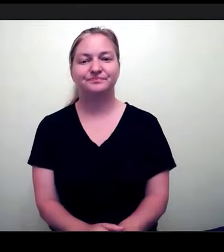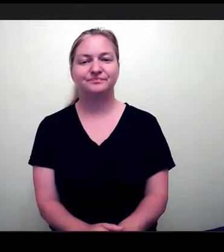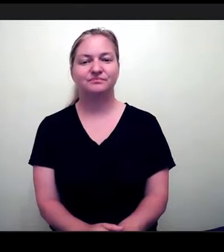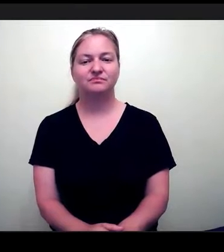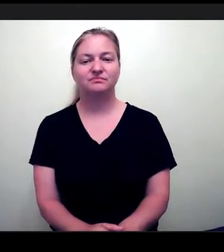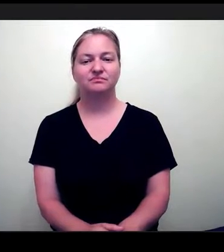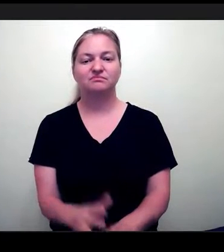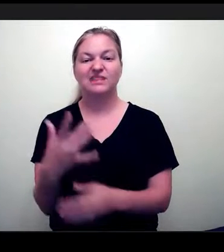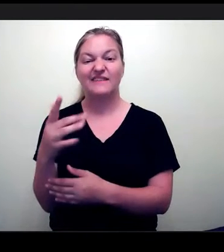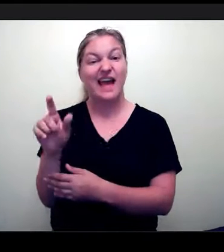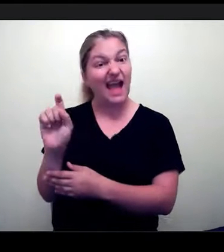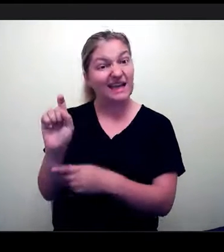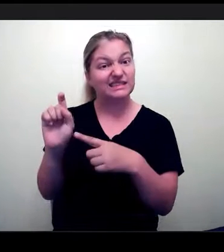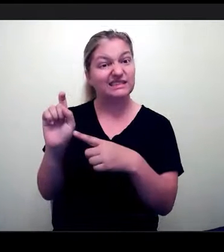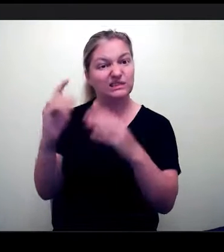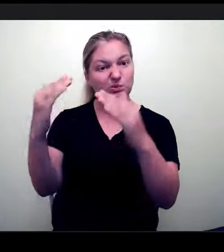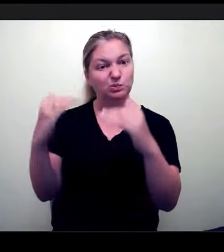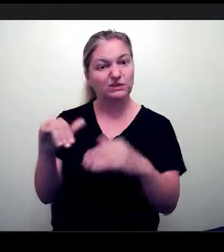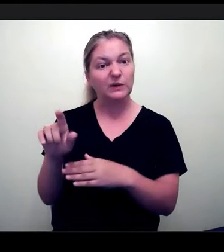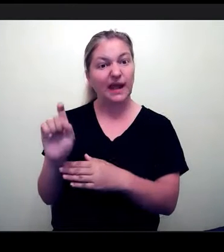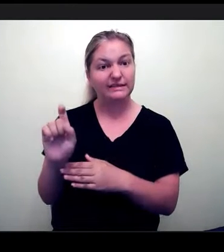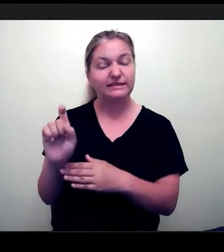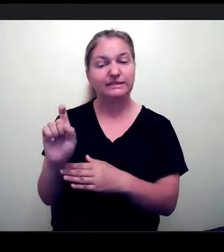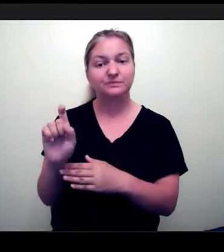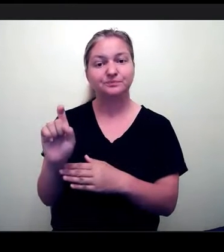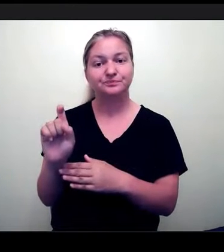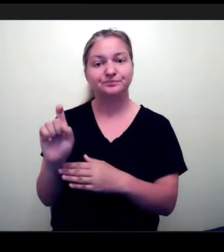We have x. We bring our x down.